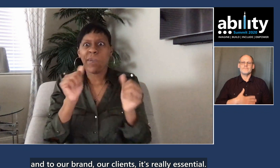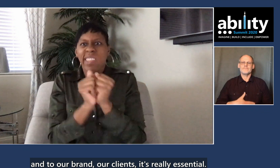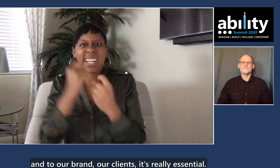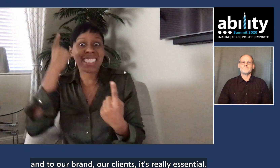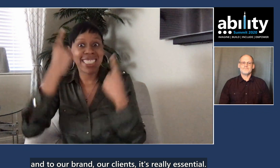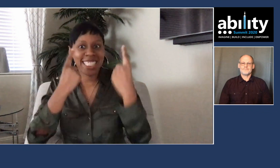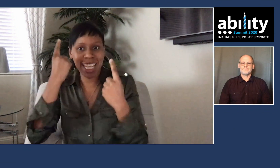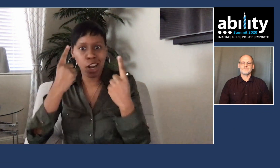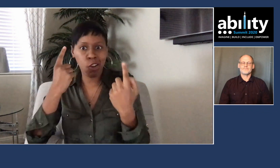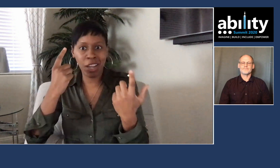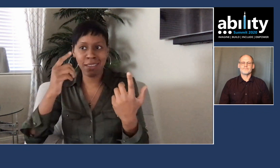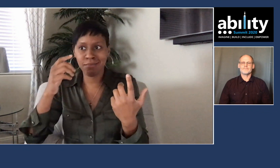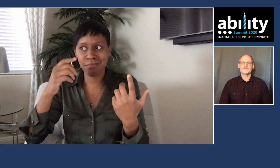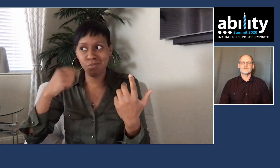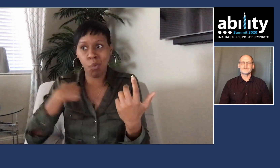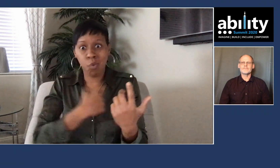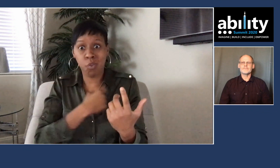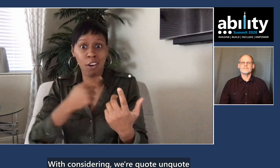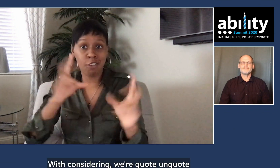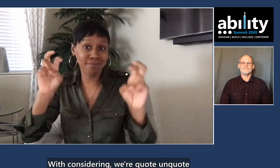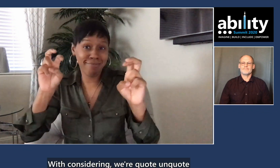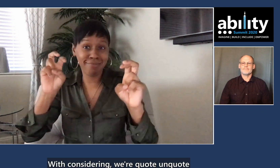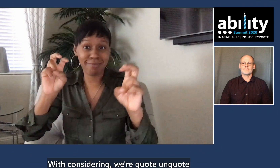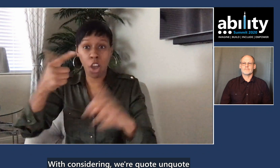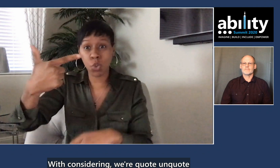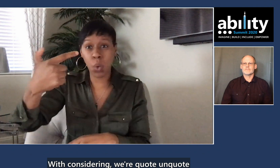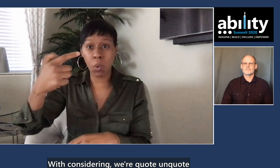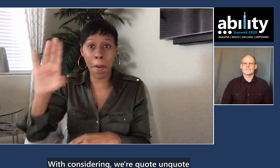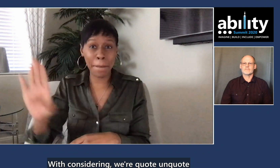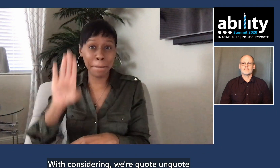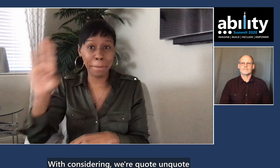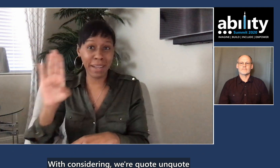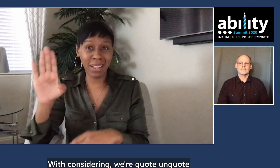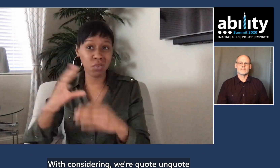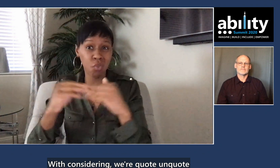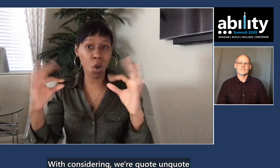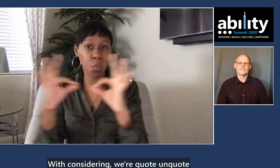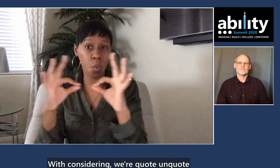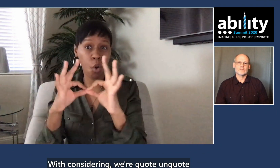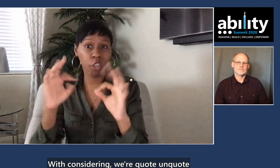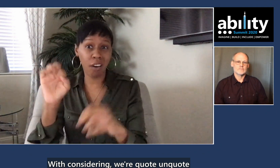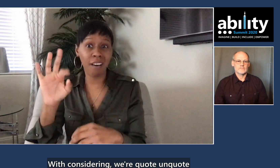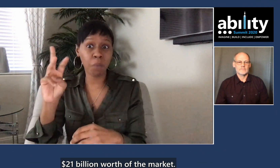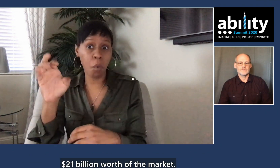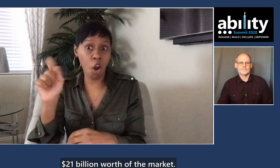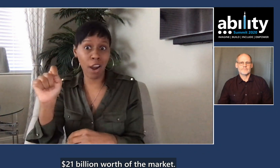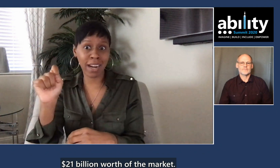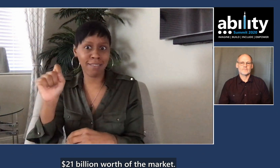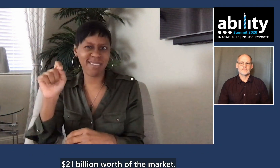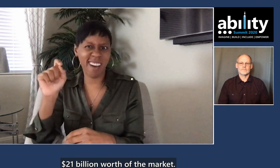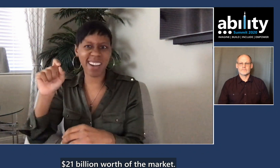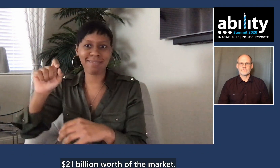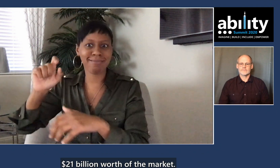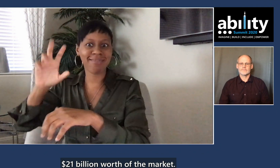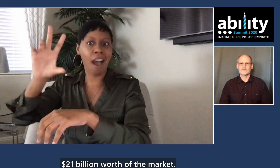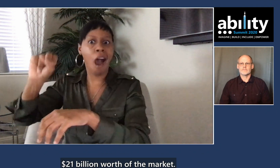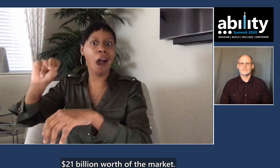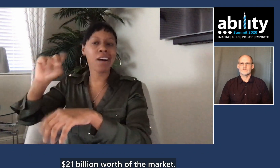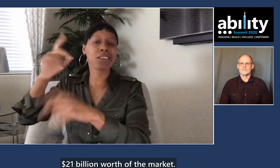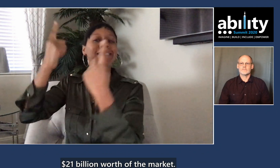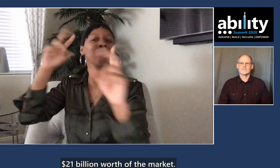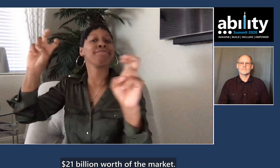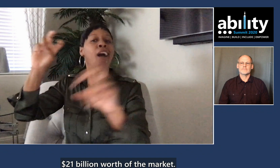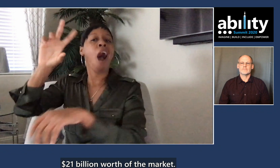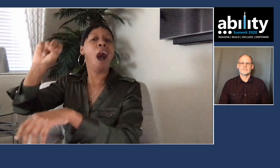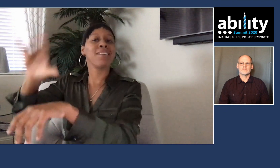essential. With considering, we're quote unquote $21 billion worth of the